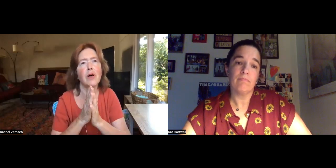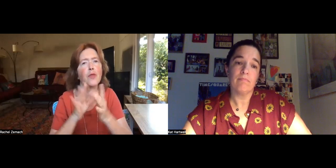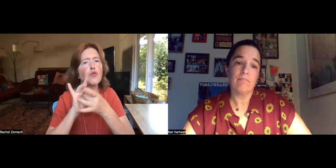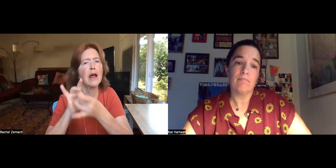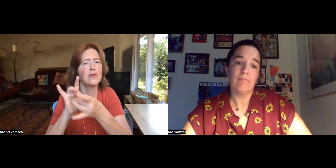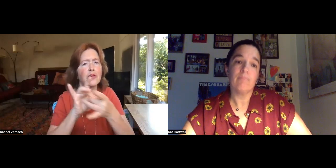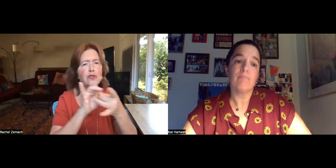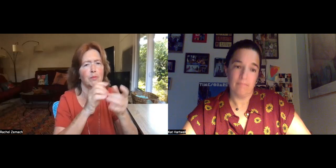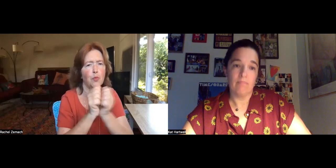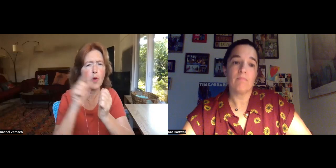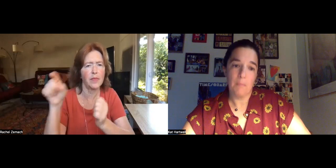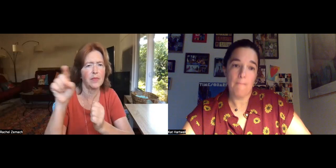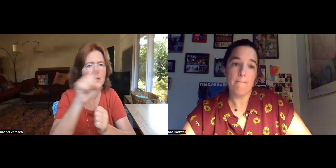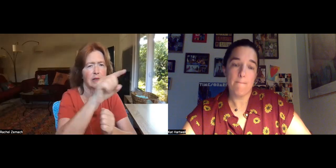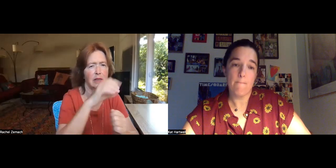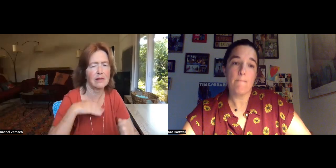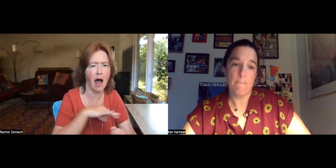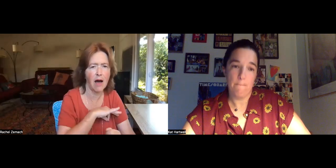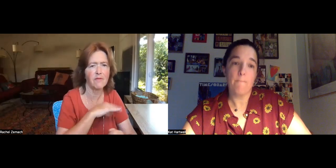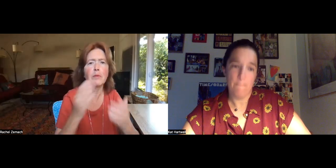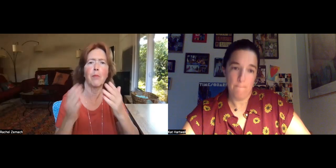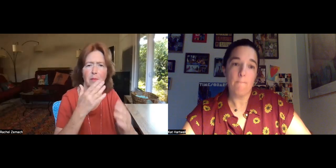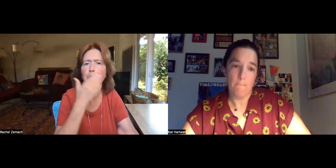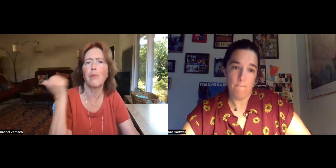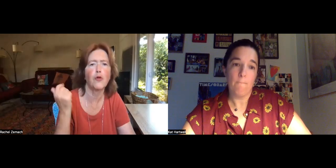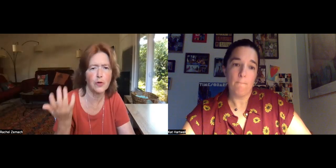the relationship with them,